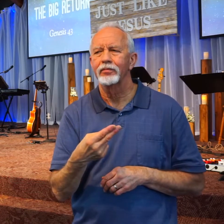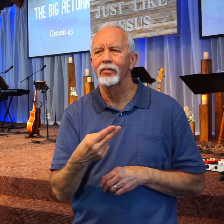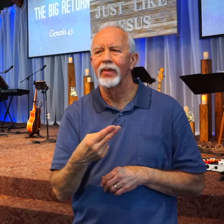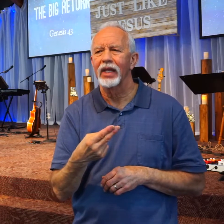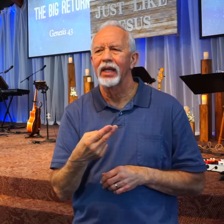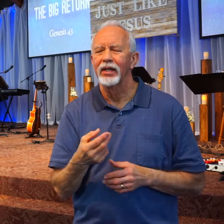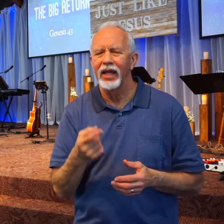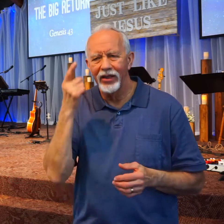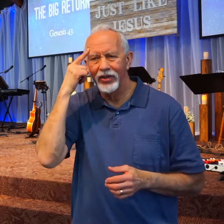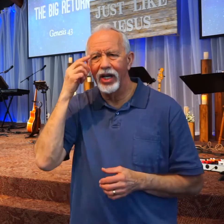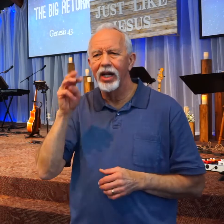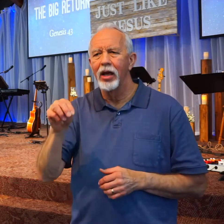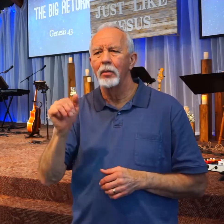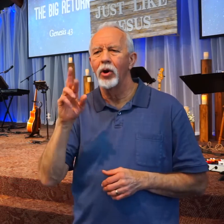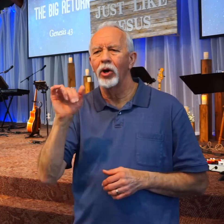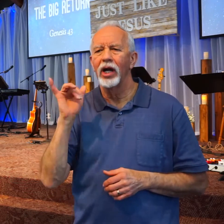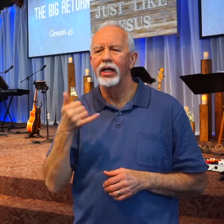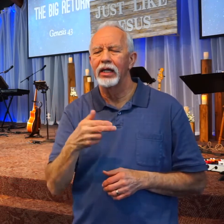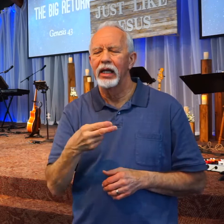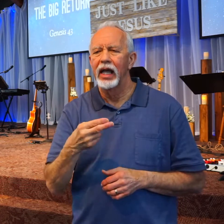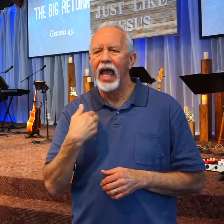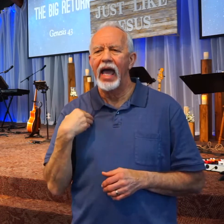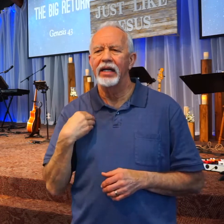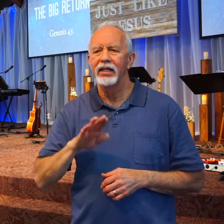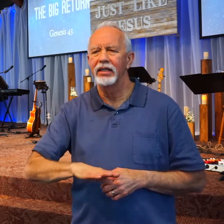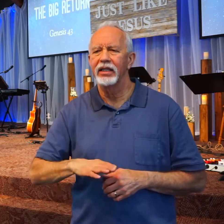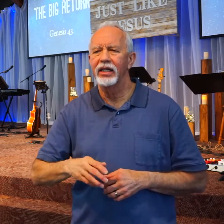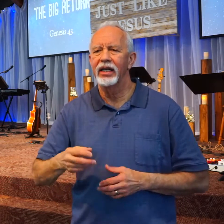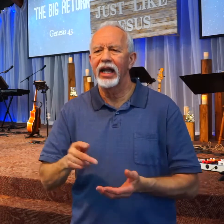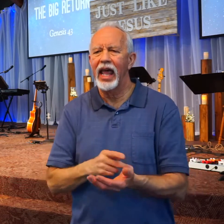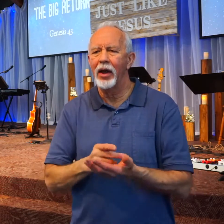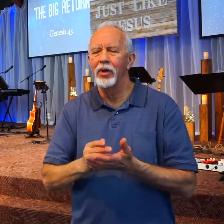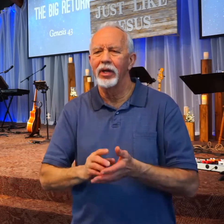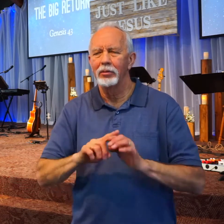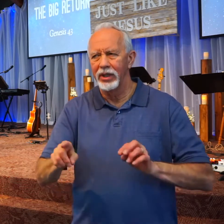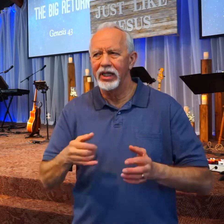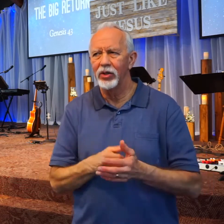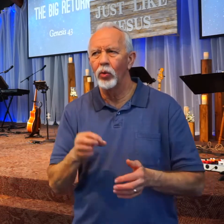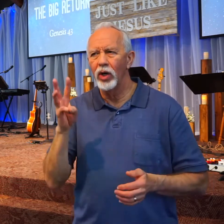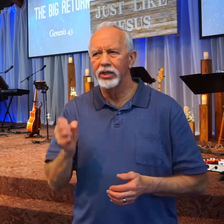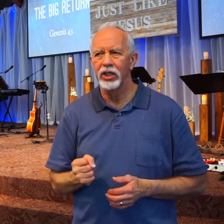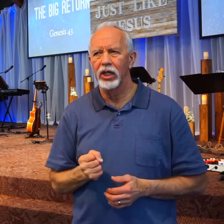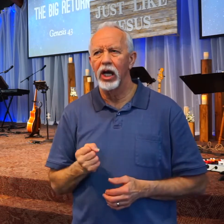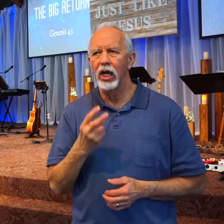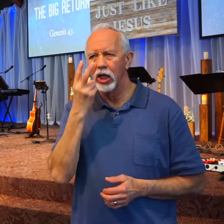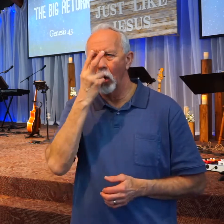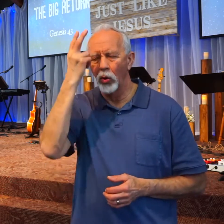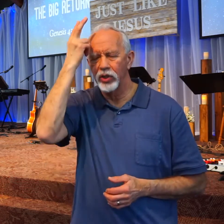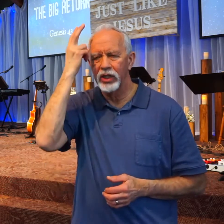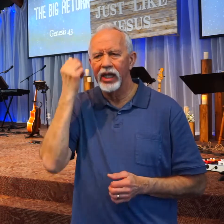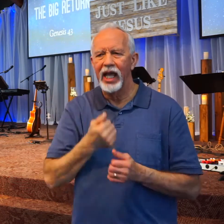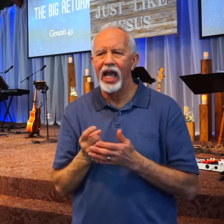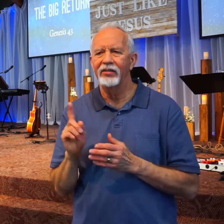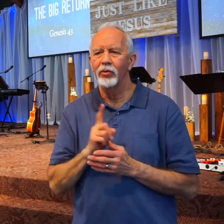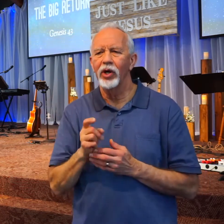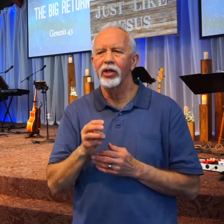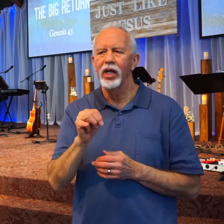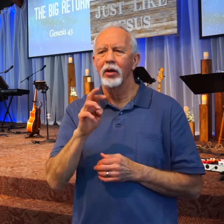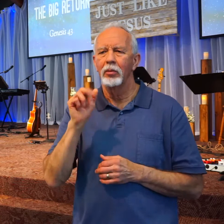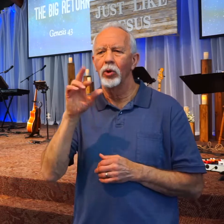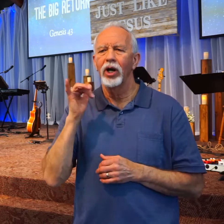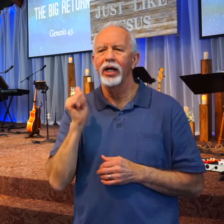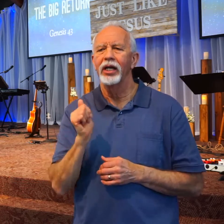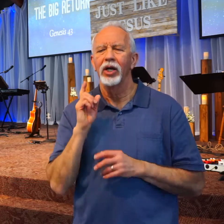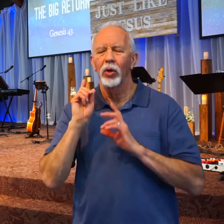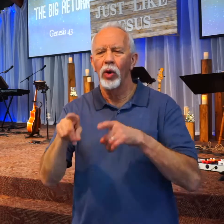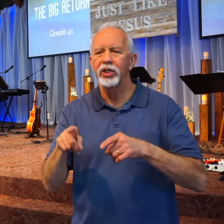And they thought that Mariah had a little lamb, but actually it was a goat. And everywhere that Mariah went,